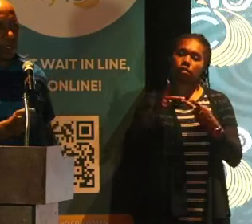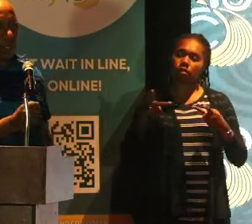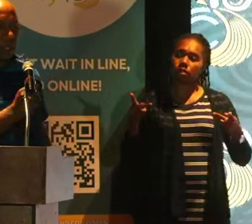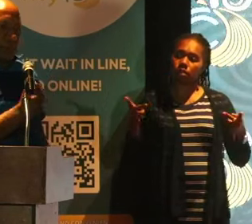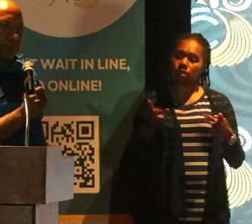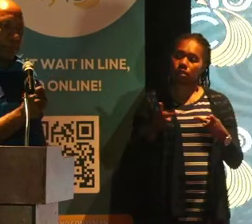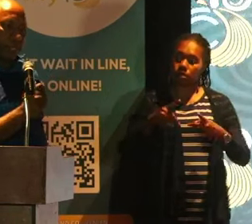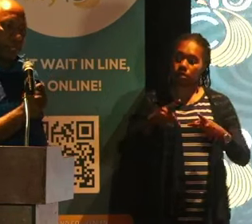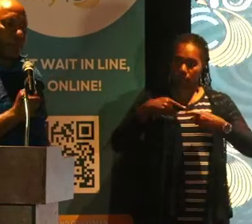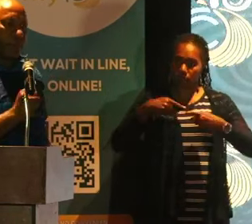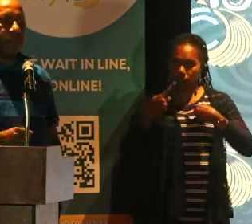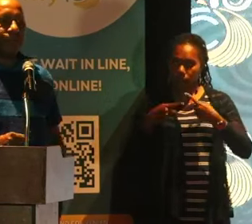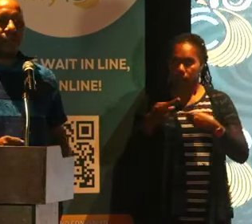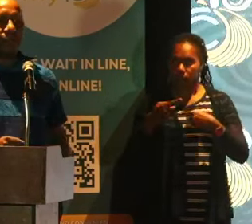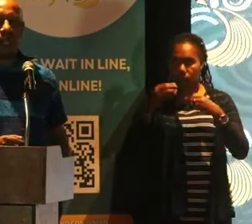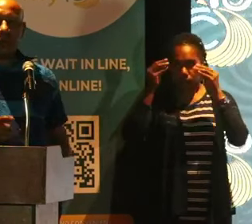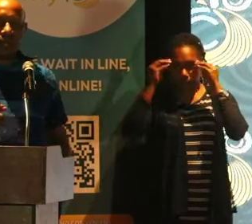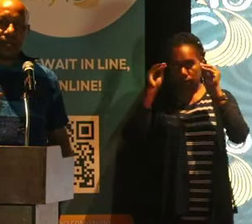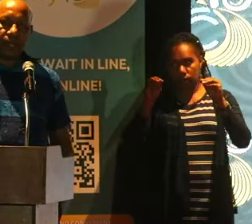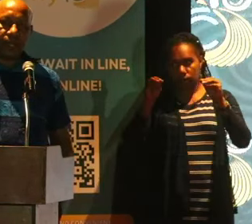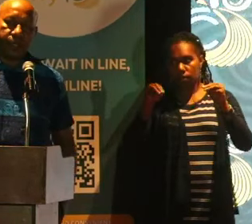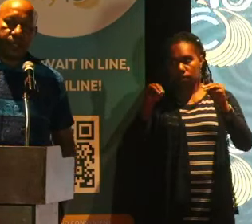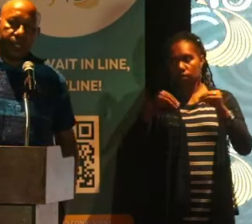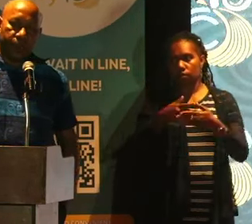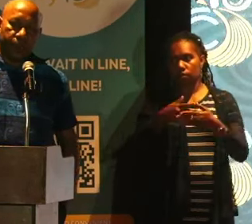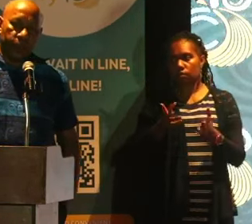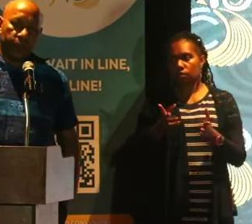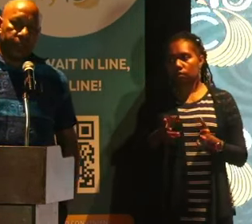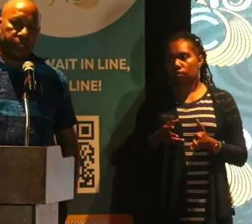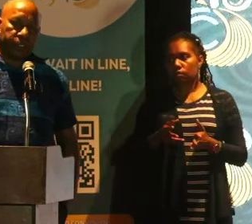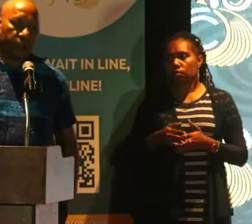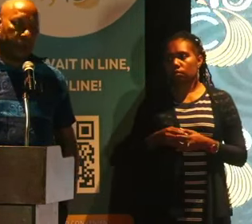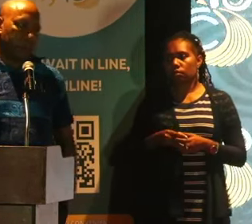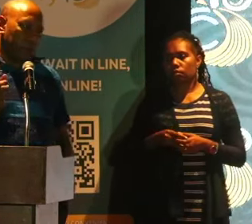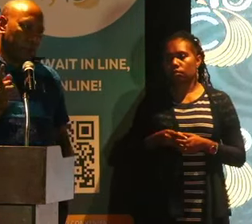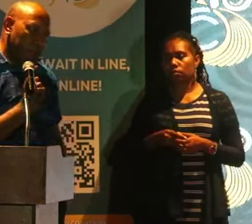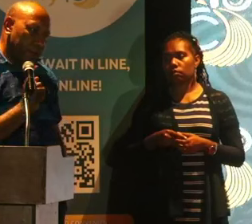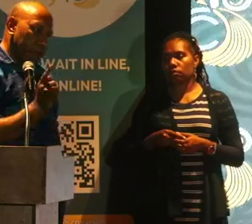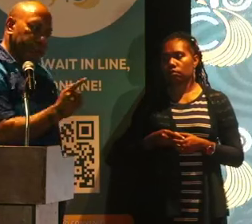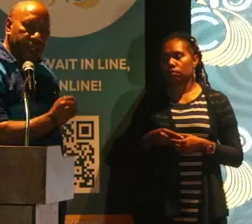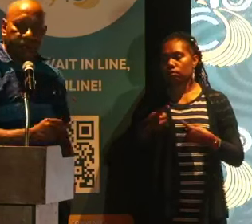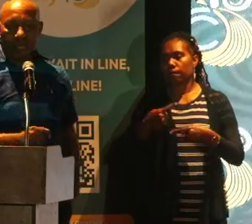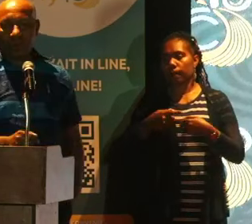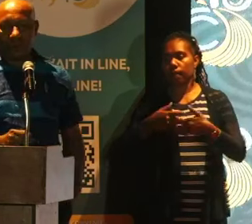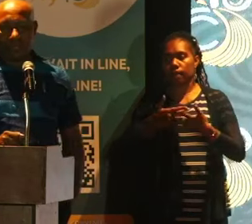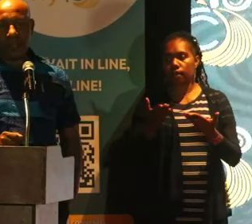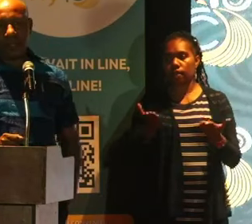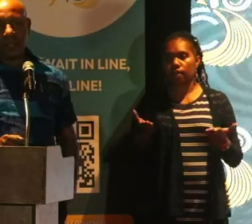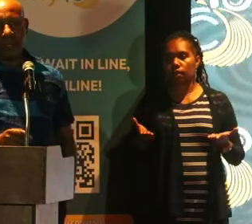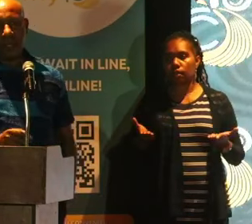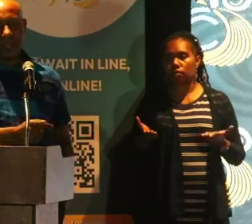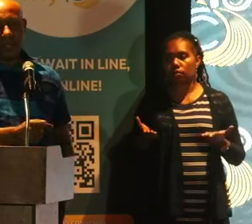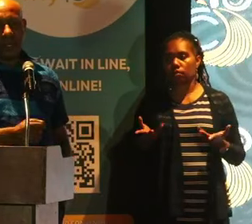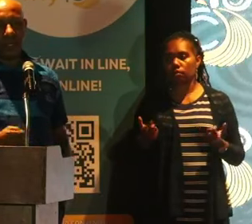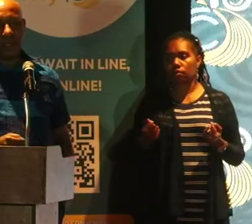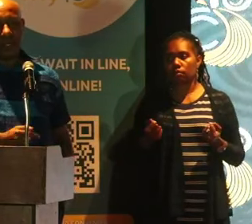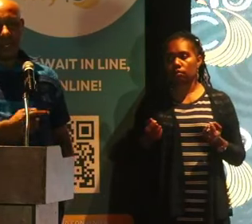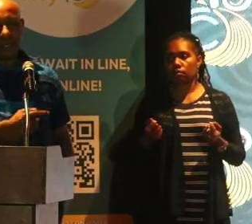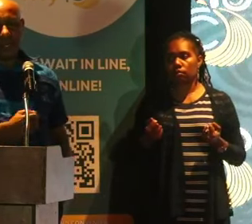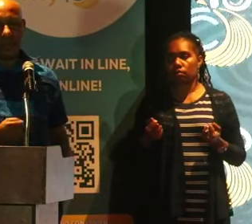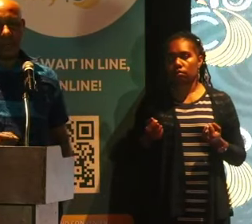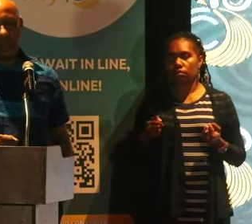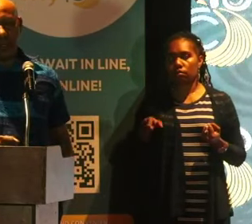without developing such a model, how can government's good policy go down right into the community level to bring